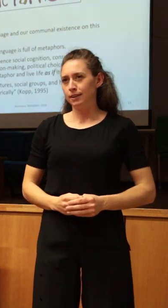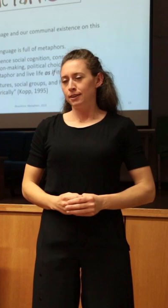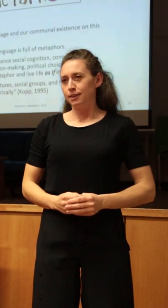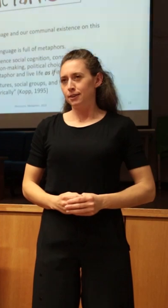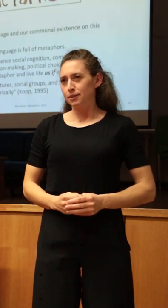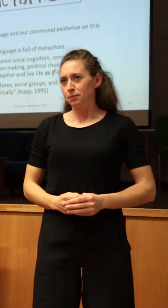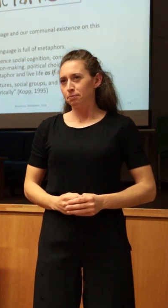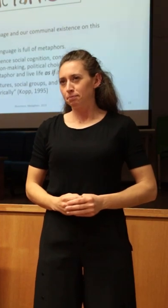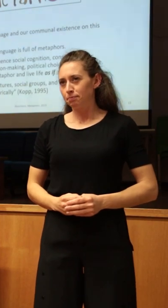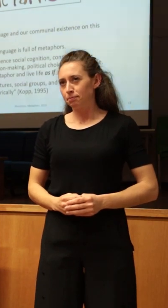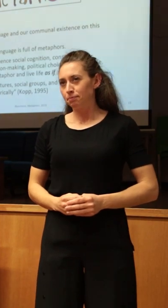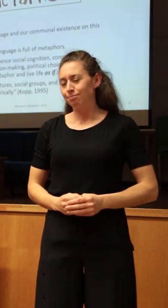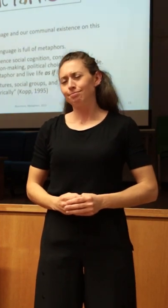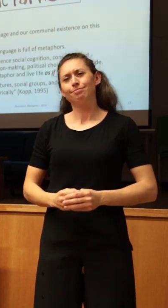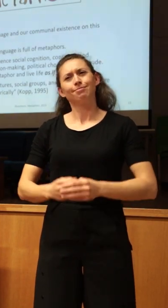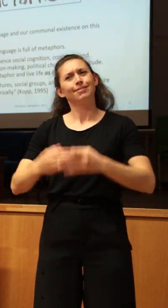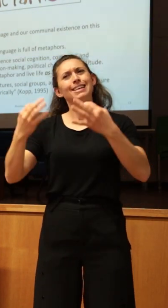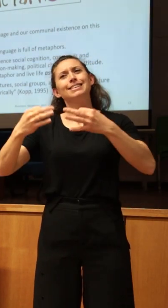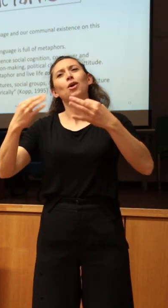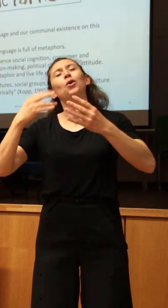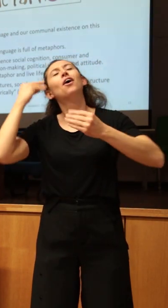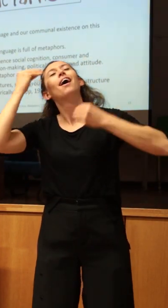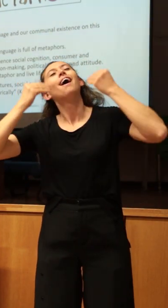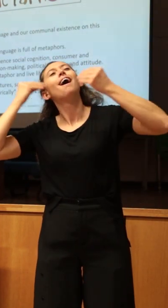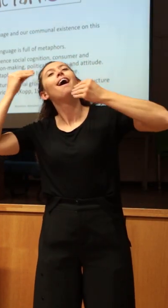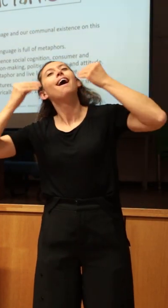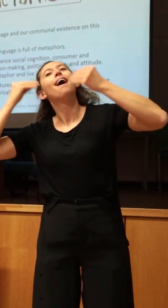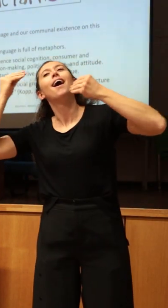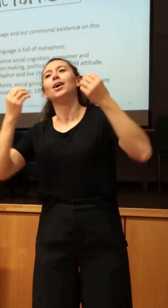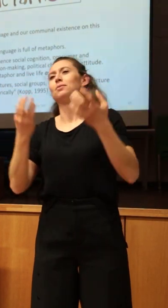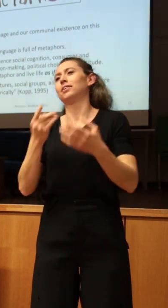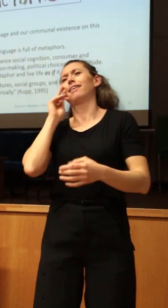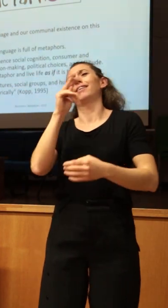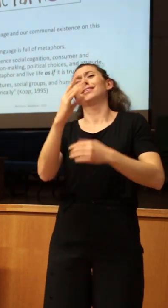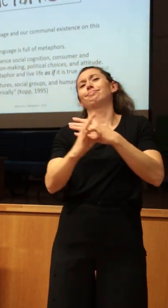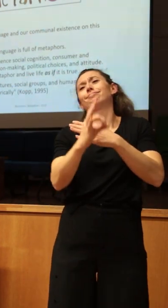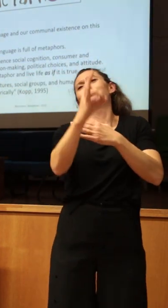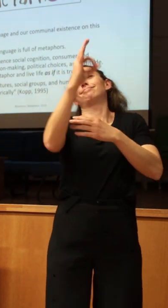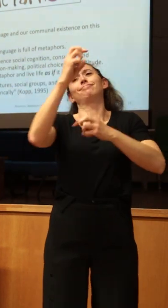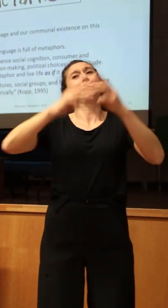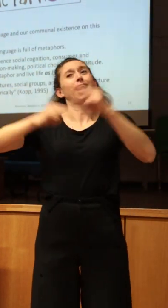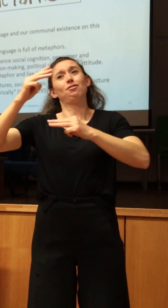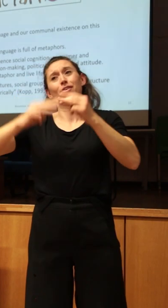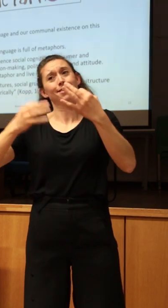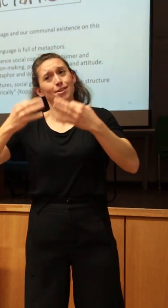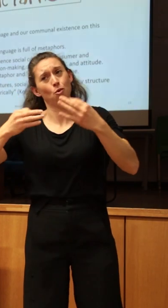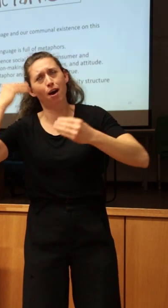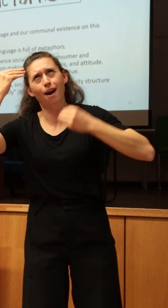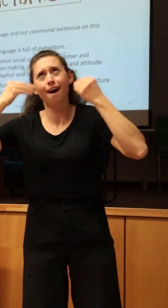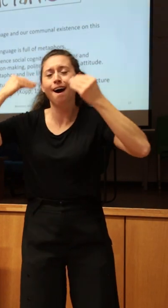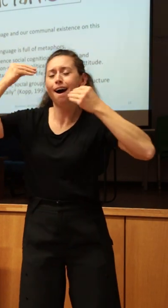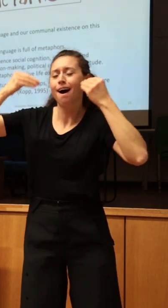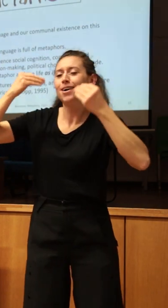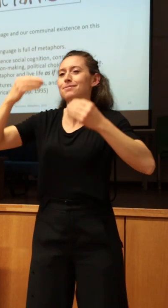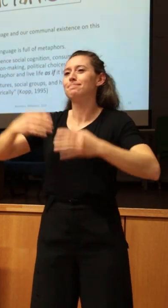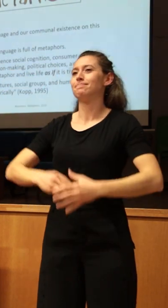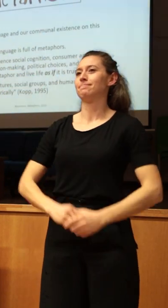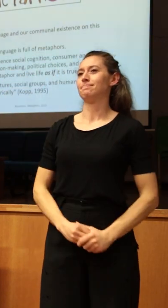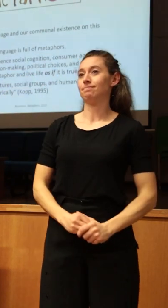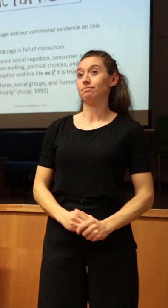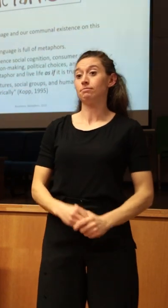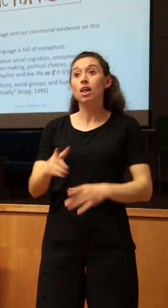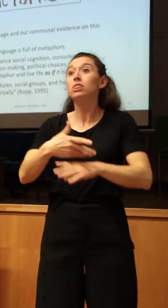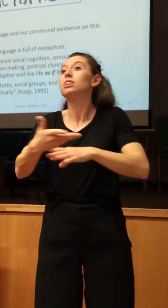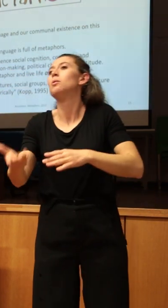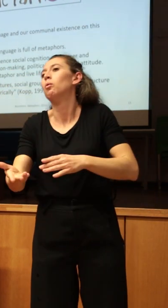love to. Seguramente estaba enamorado, porque tenés que estar enamorado para hablar el lenguaje de las metáforas. So then it becomes a cliché after that. Y